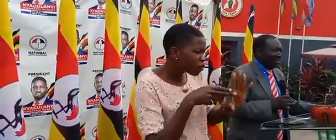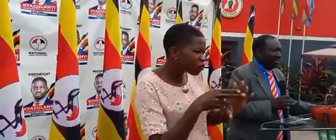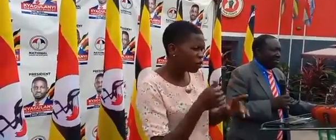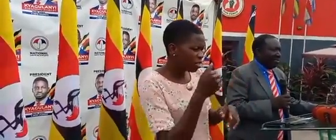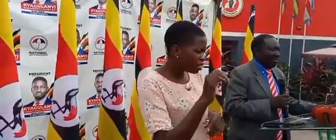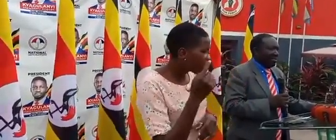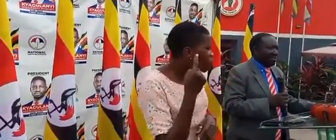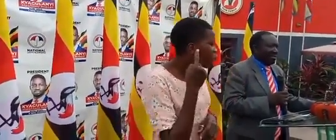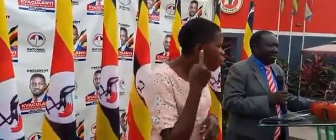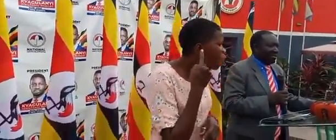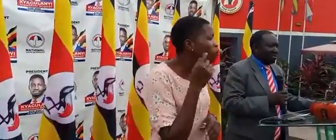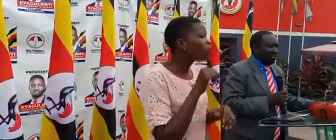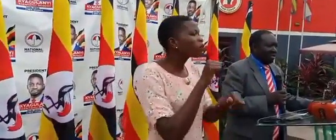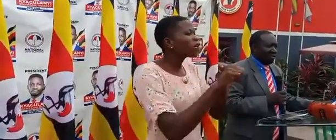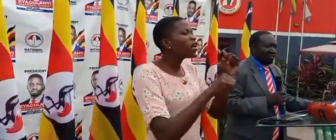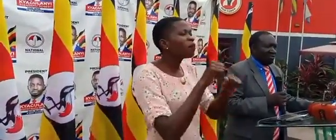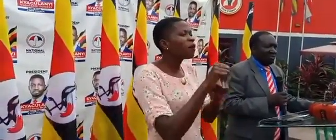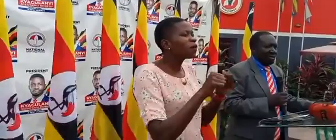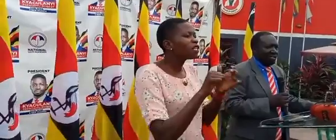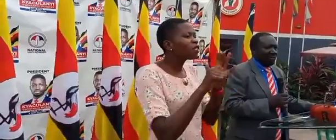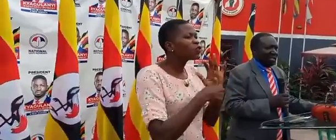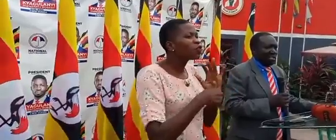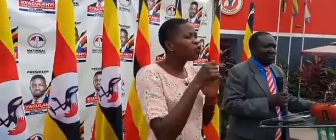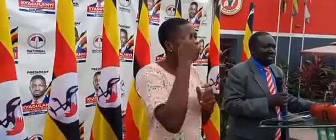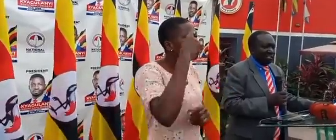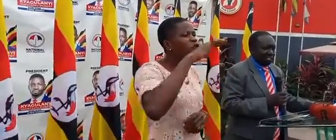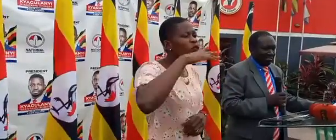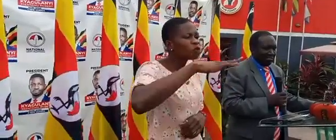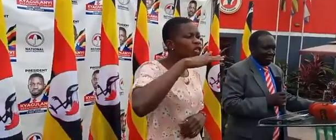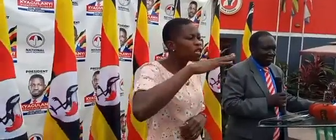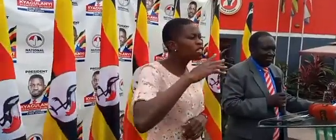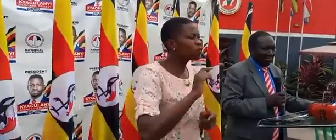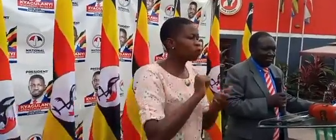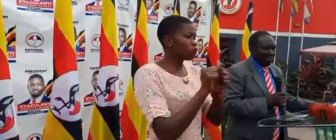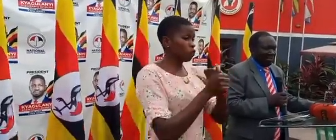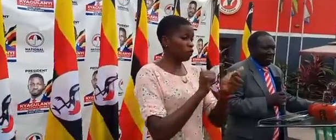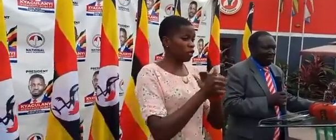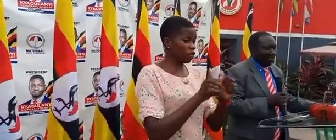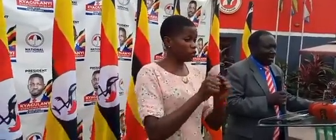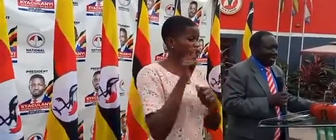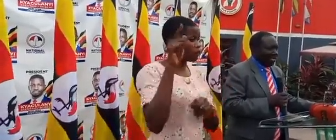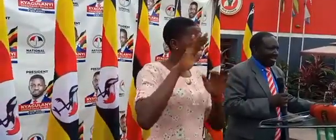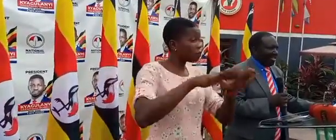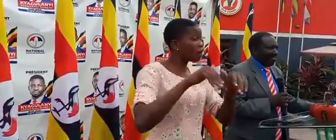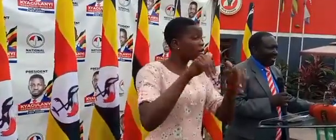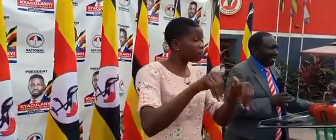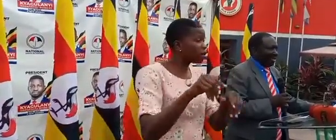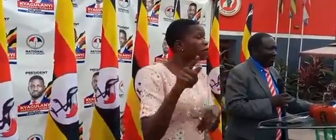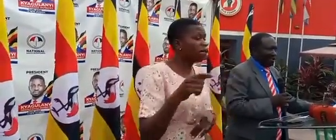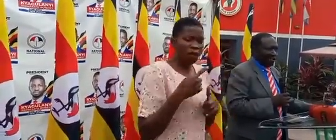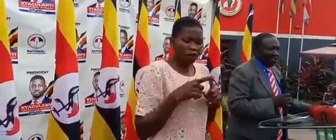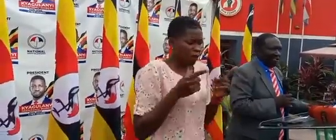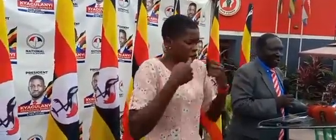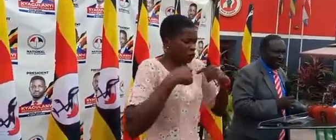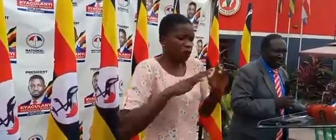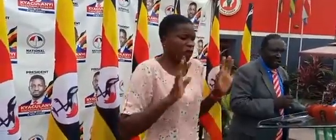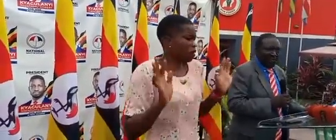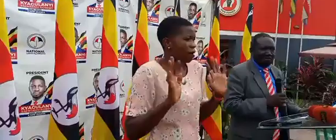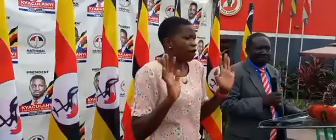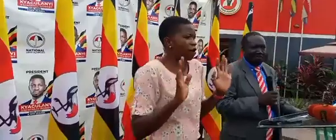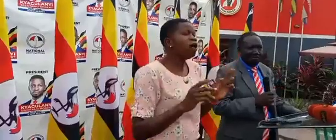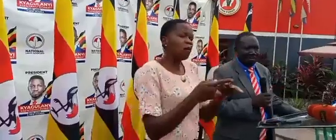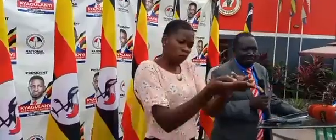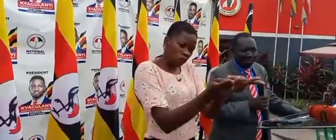basis is the controversial issue of the speakership race. For us as a party, the position is very